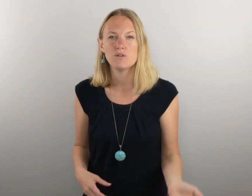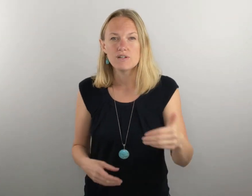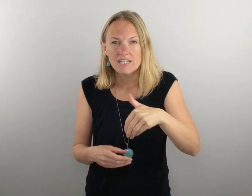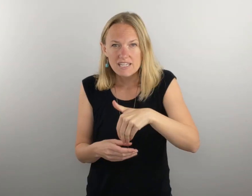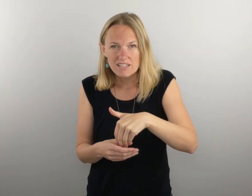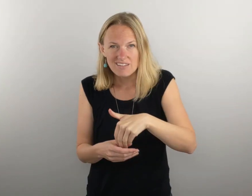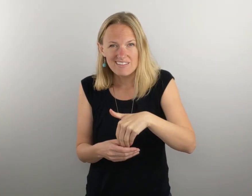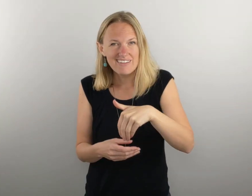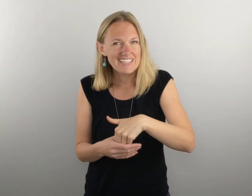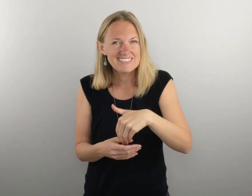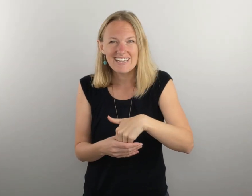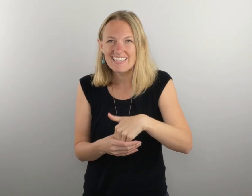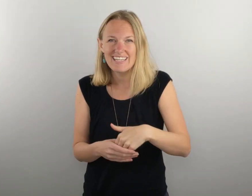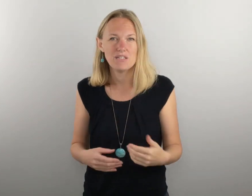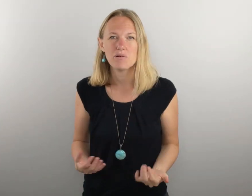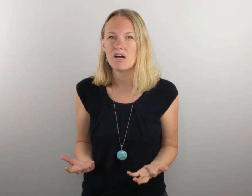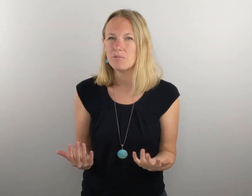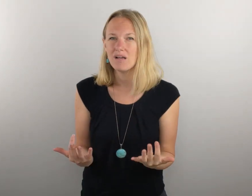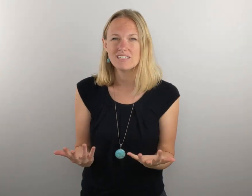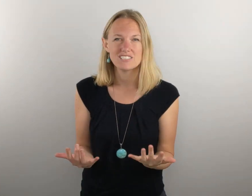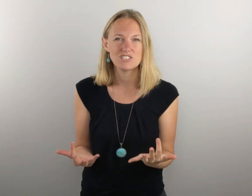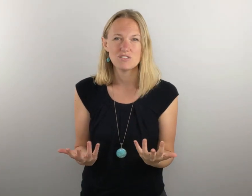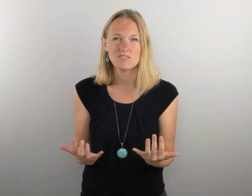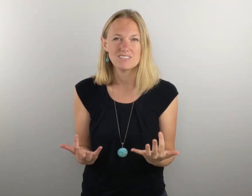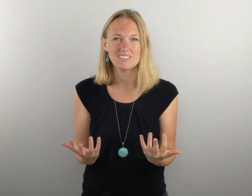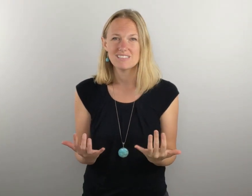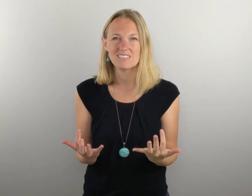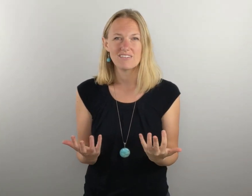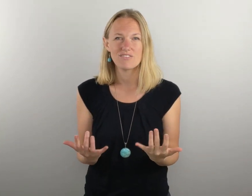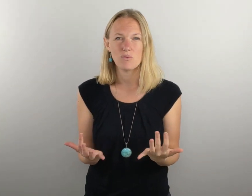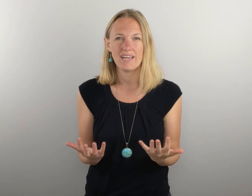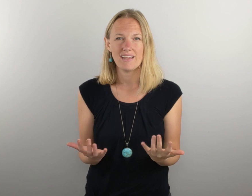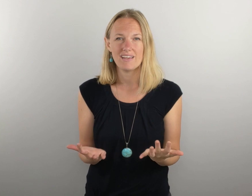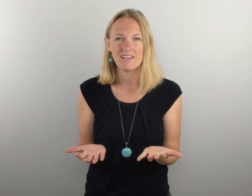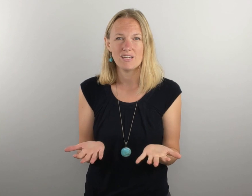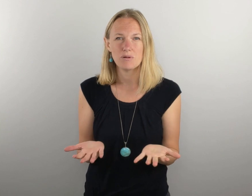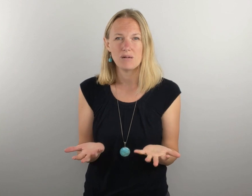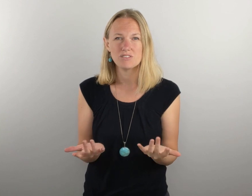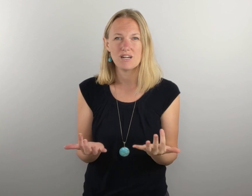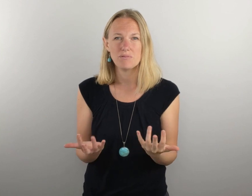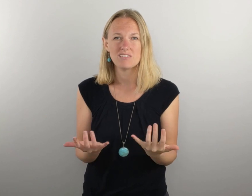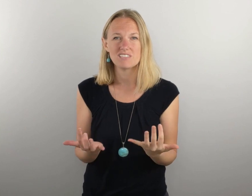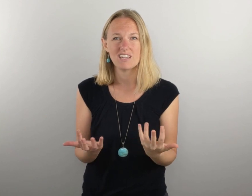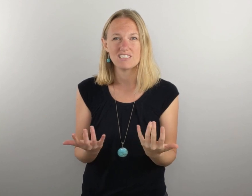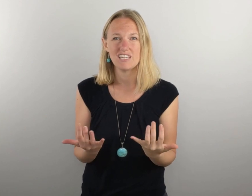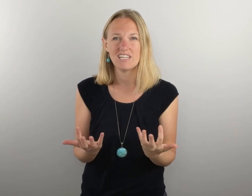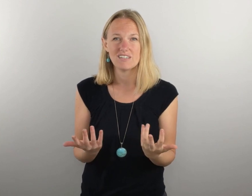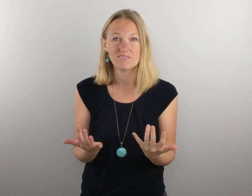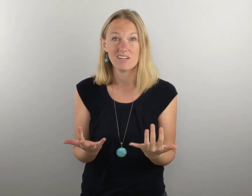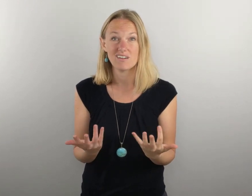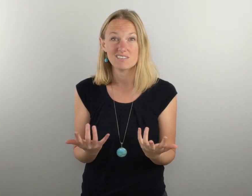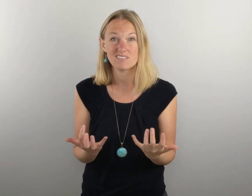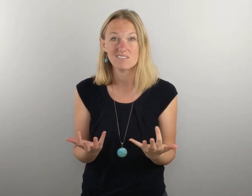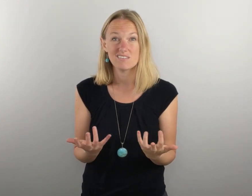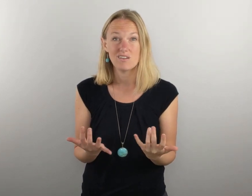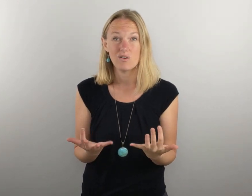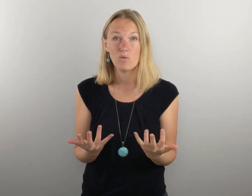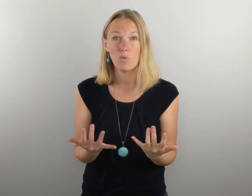So you can sign in, but I'll probably just do, this is a sign for waiting. Okay, your palms are up and you're just kind of shaking your fingers.